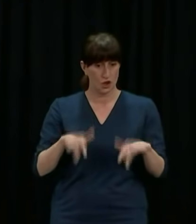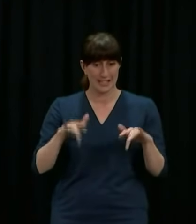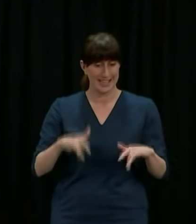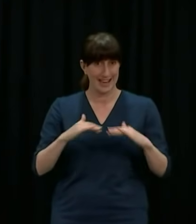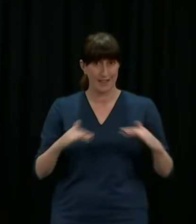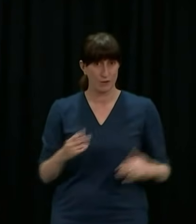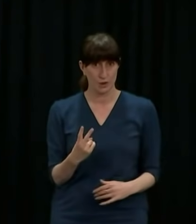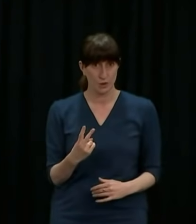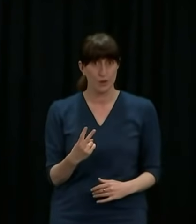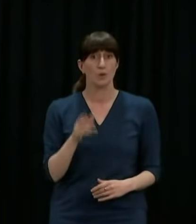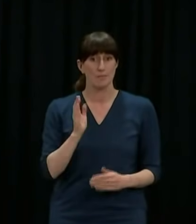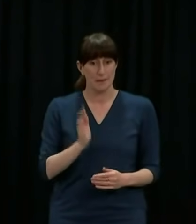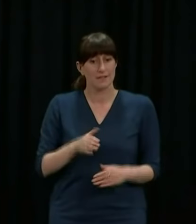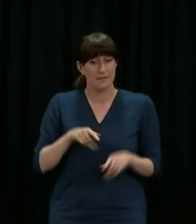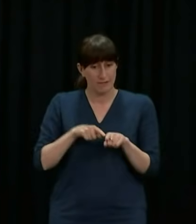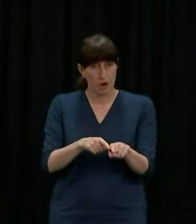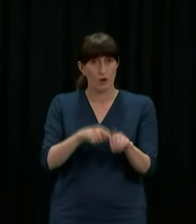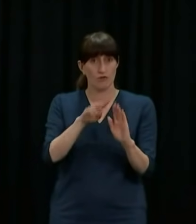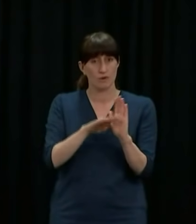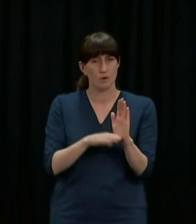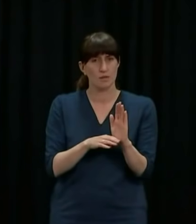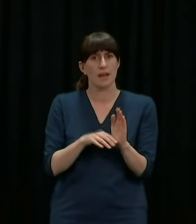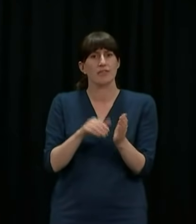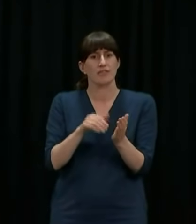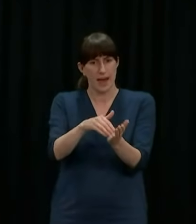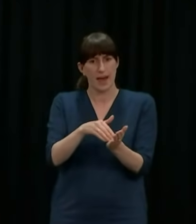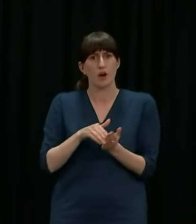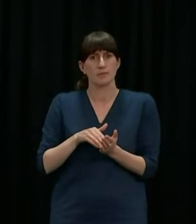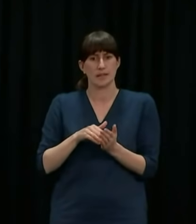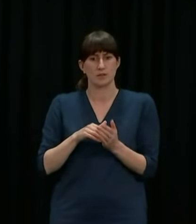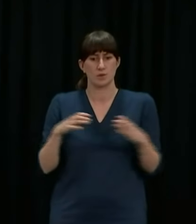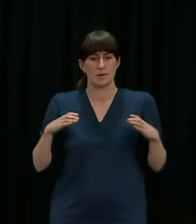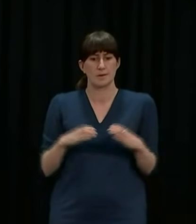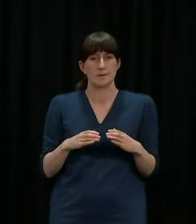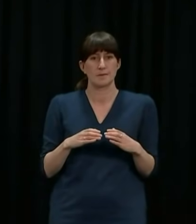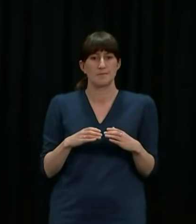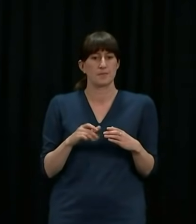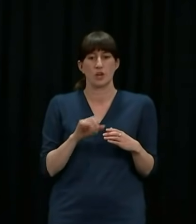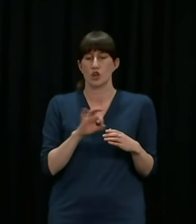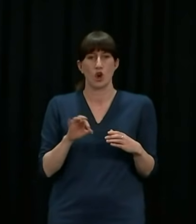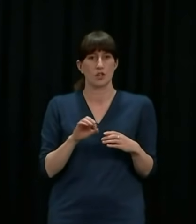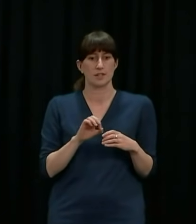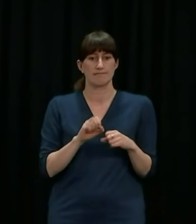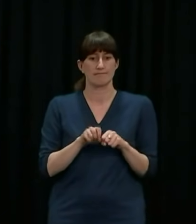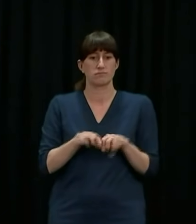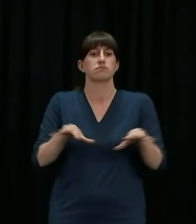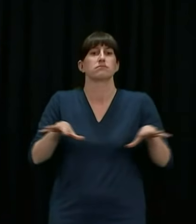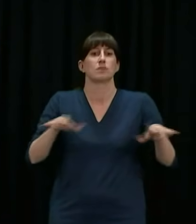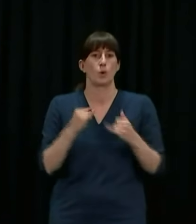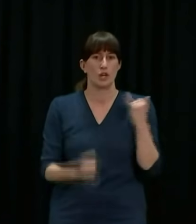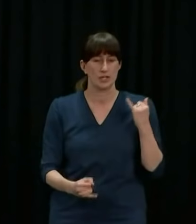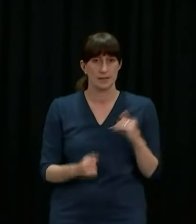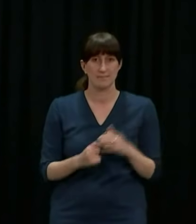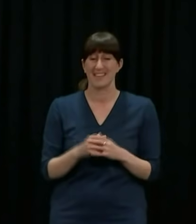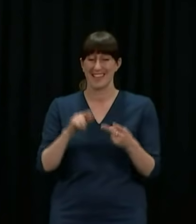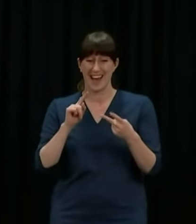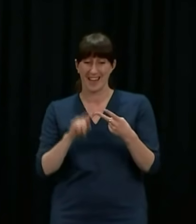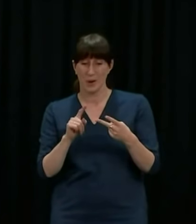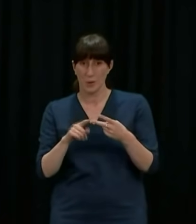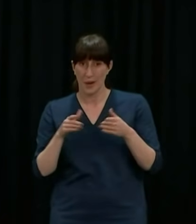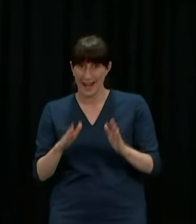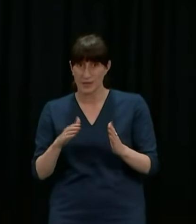that we can help to suppress growth in the number of cases. And the other, of course, is vaccination. Covid-19,